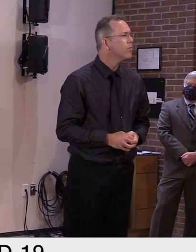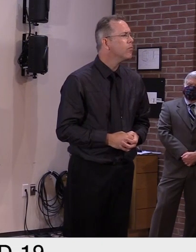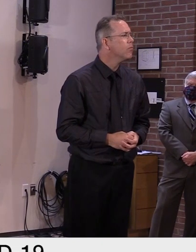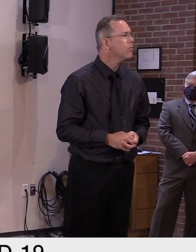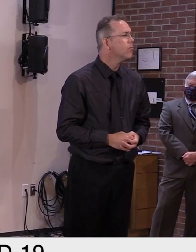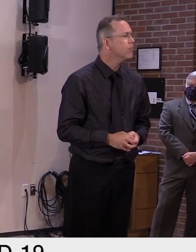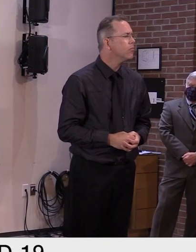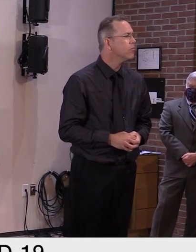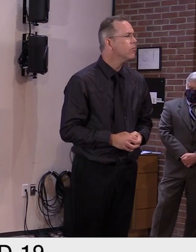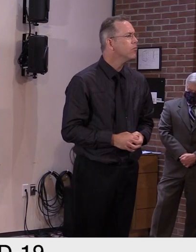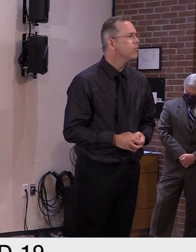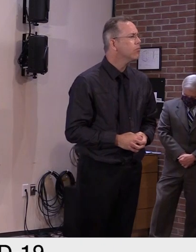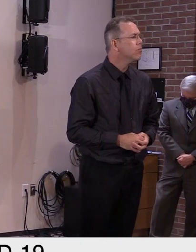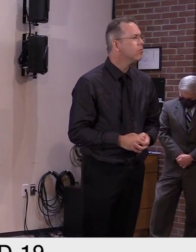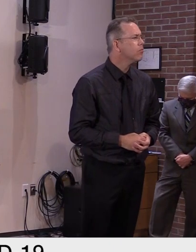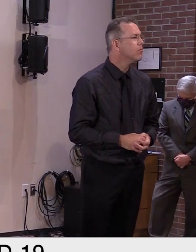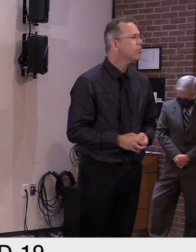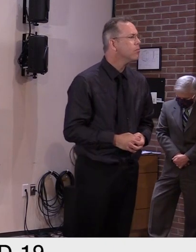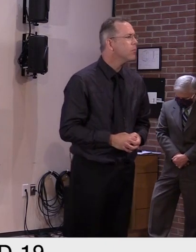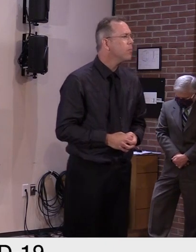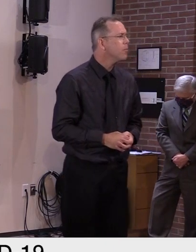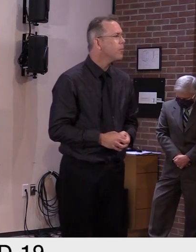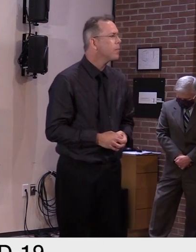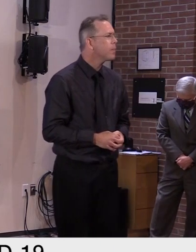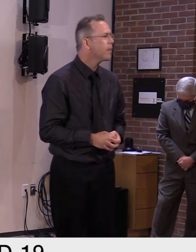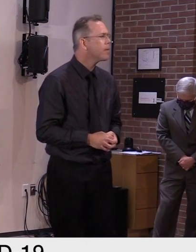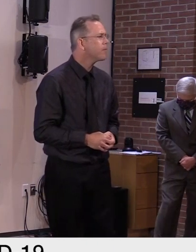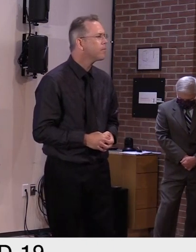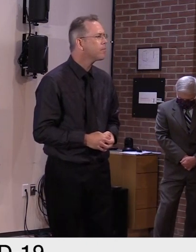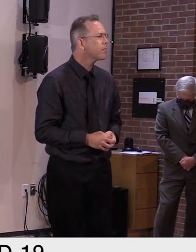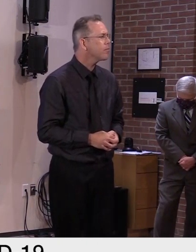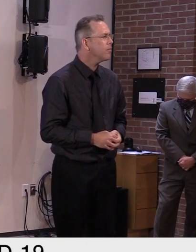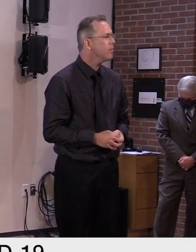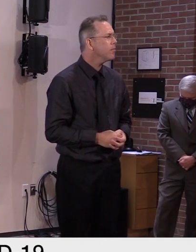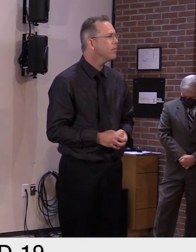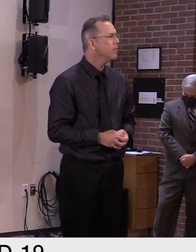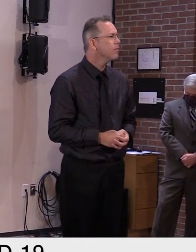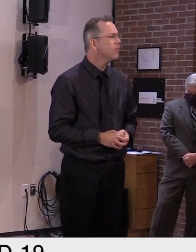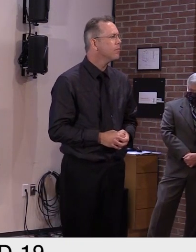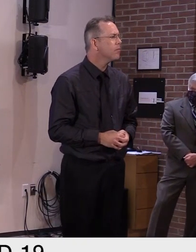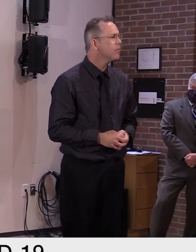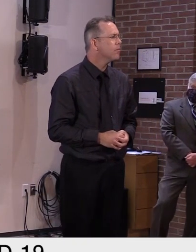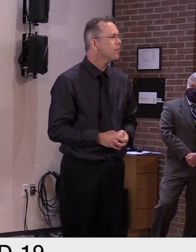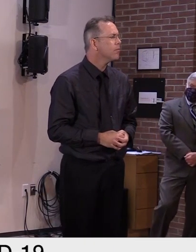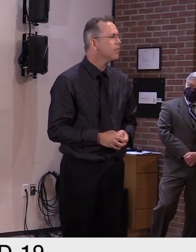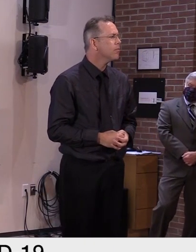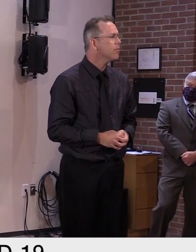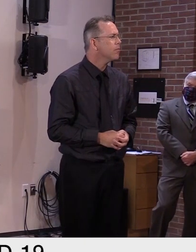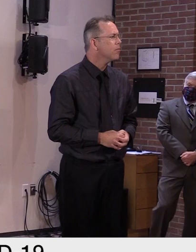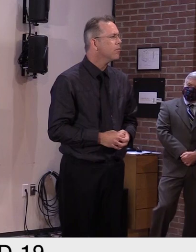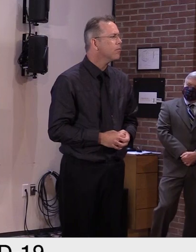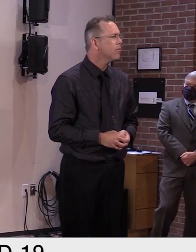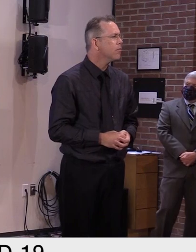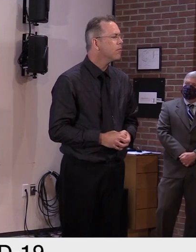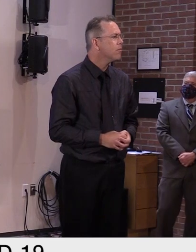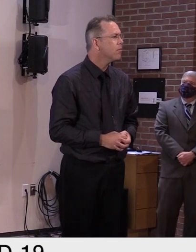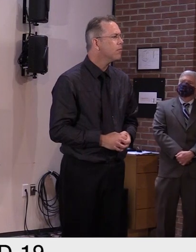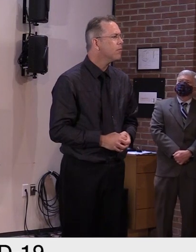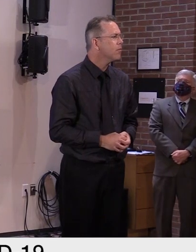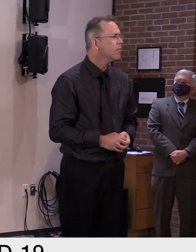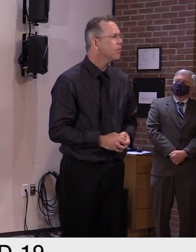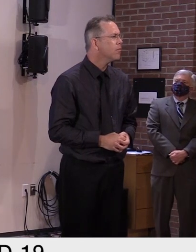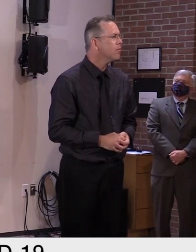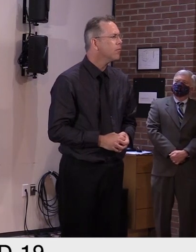was created that was eventually worked through, but I'm sure there will be a lot of people chopping at the bit to get to this as well. So is that something you prepared for in